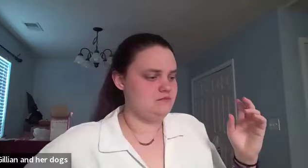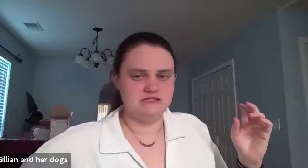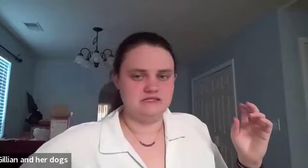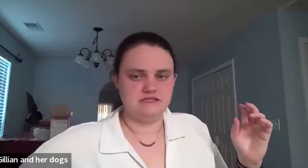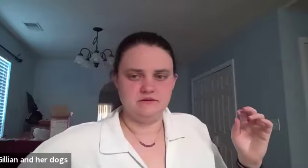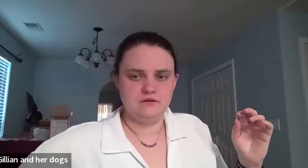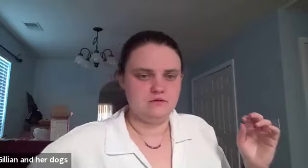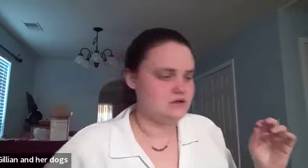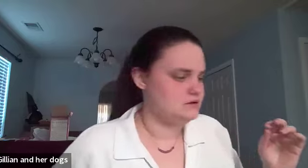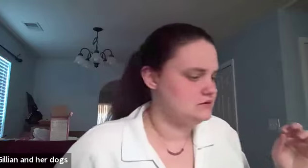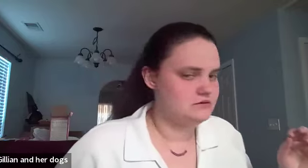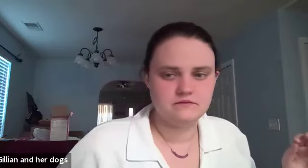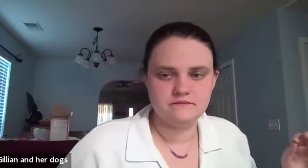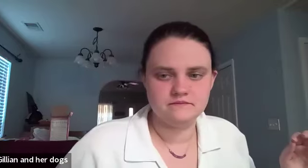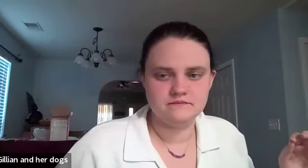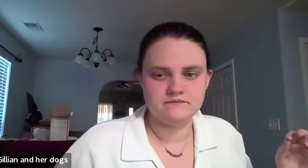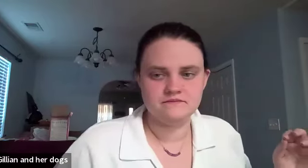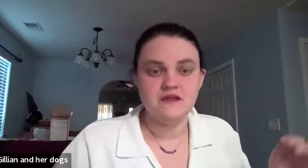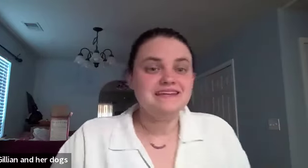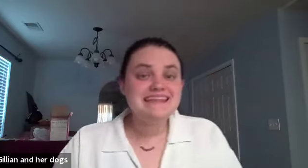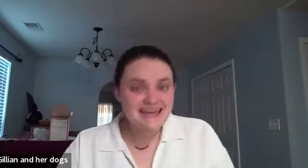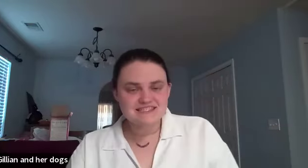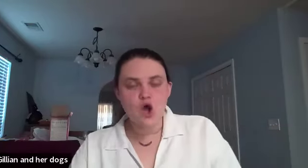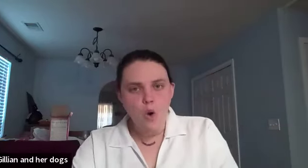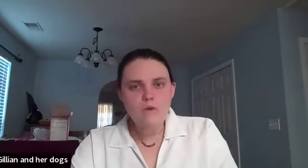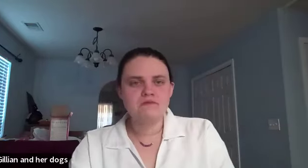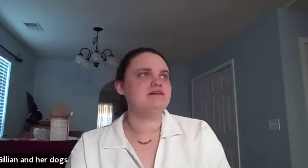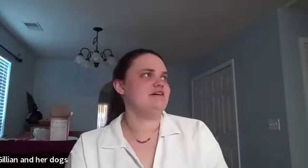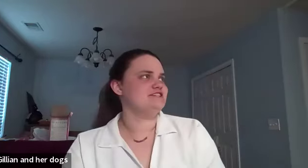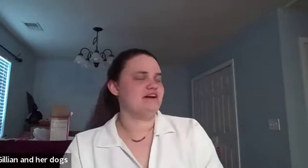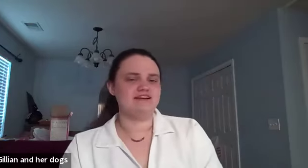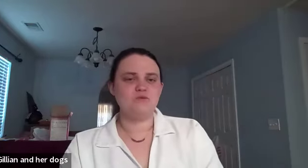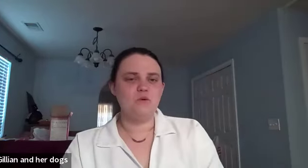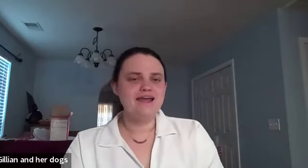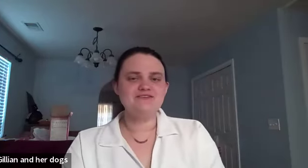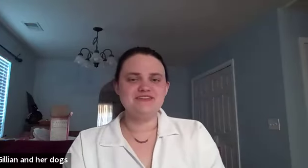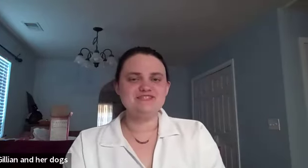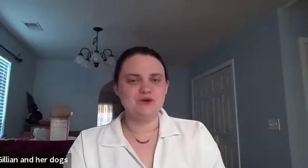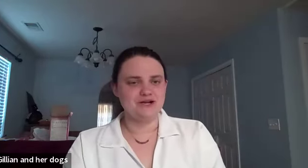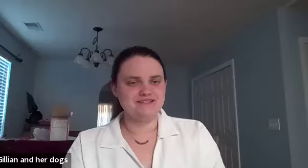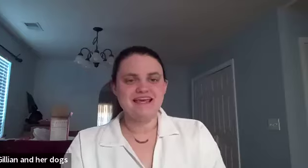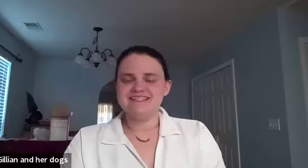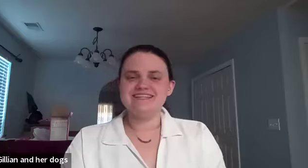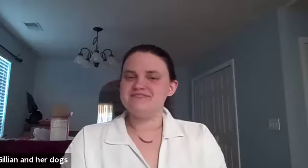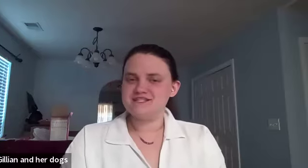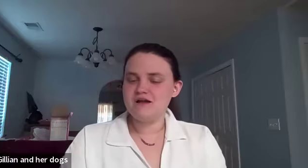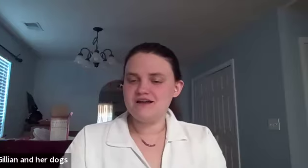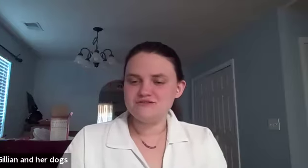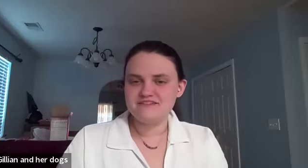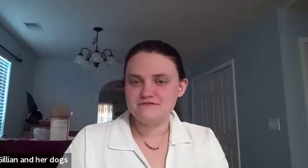let's see. Oh. Yes. Oh my gosh, guys. Why are these words? See, this is why I also like the